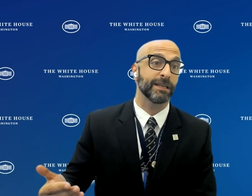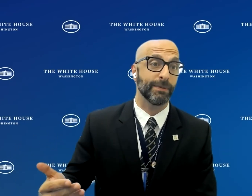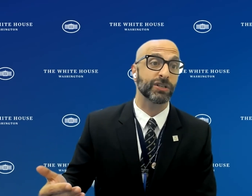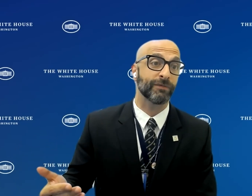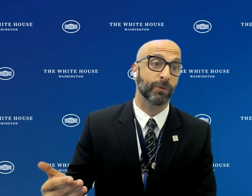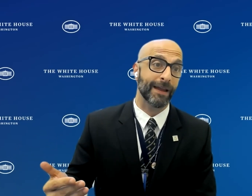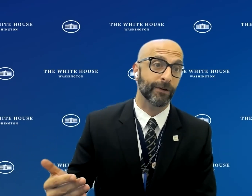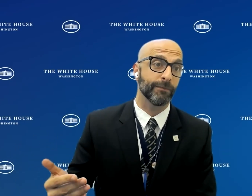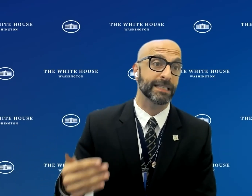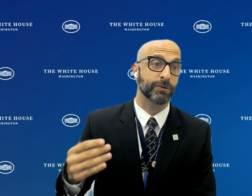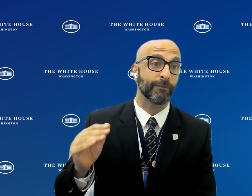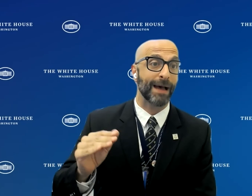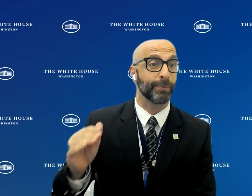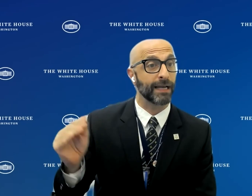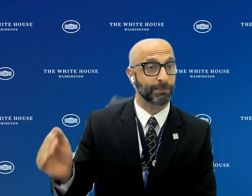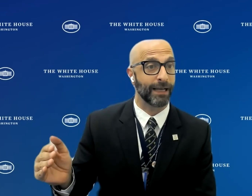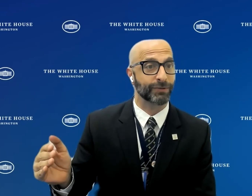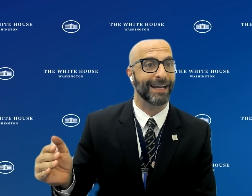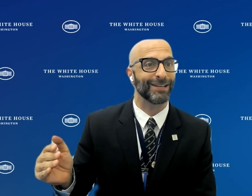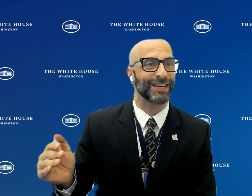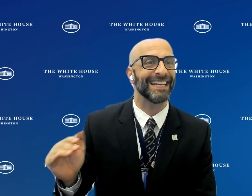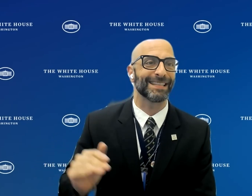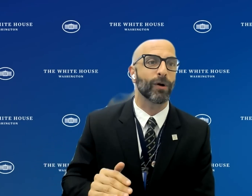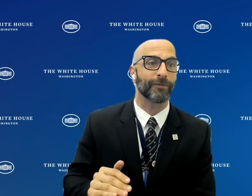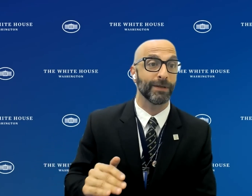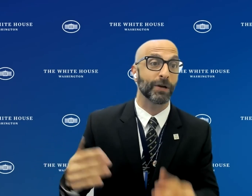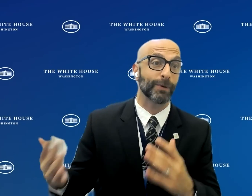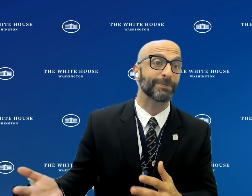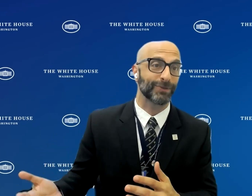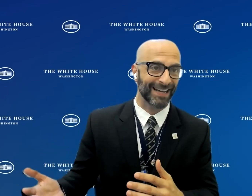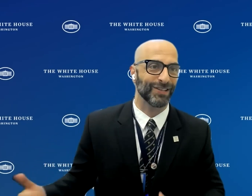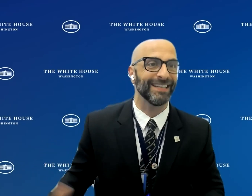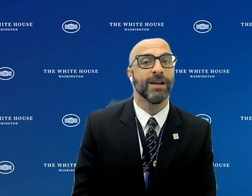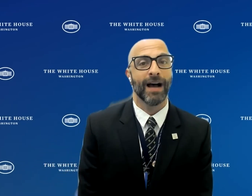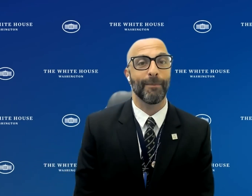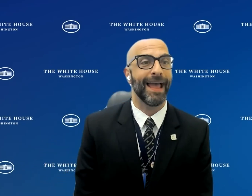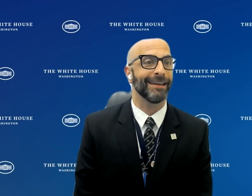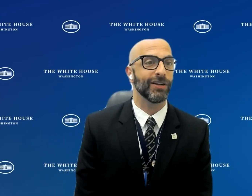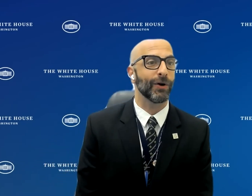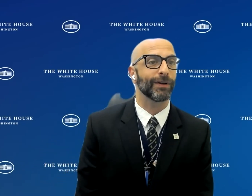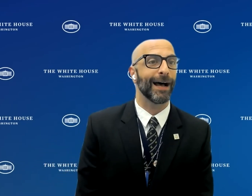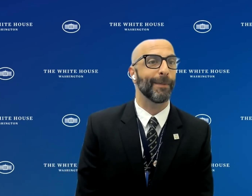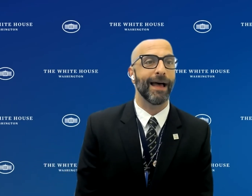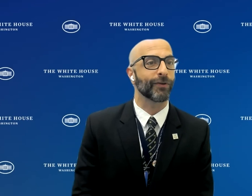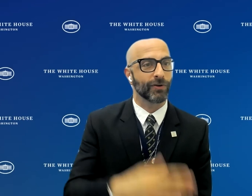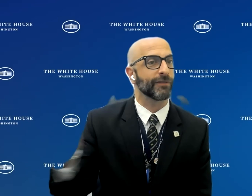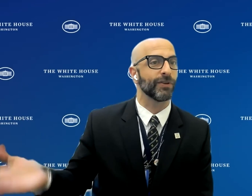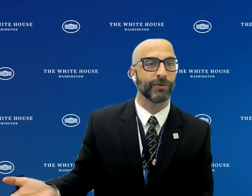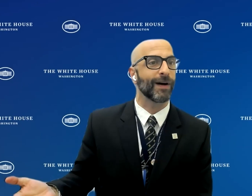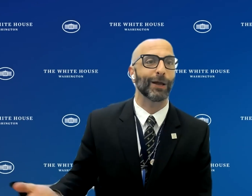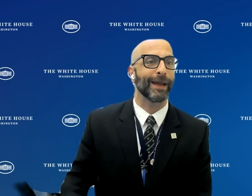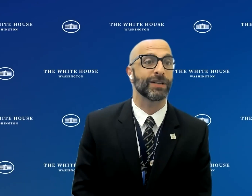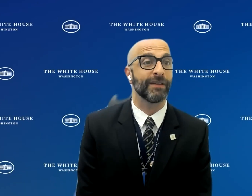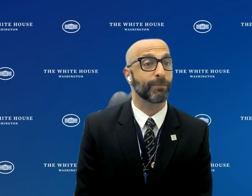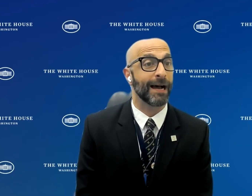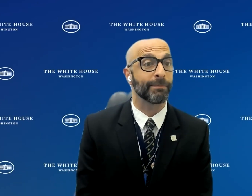future, is likely going to be a shift away from this sort of PEP plus strategy into the more familiar PrEP strategy. For